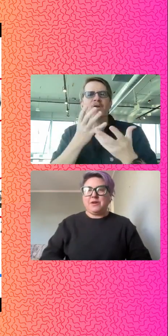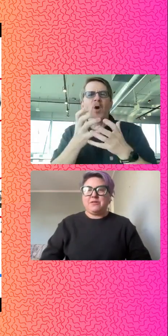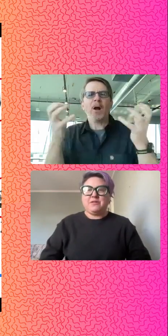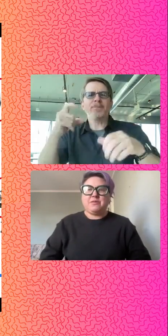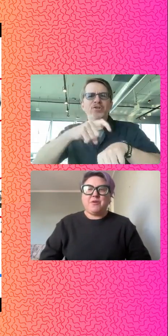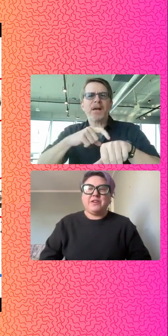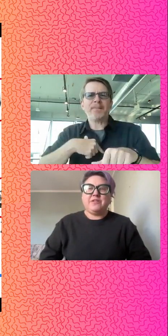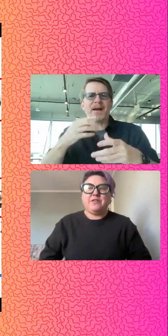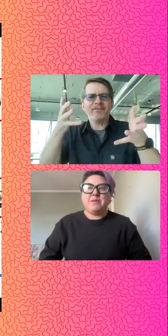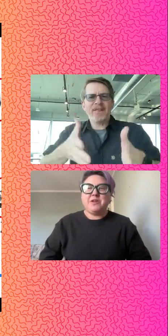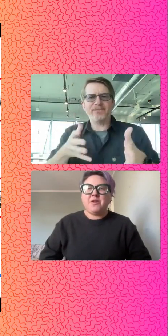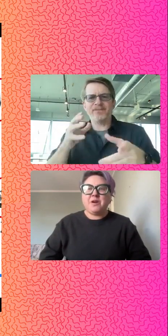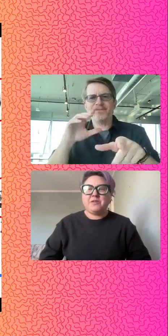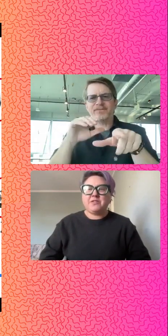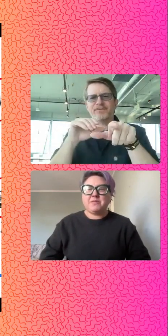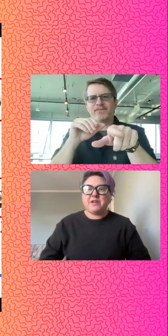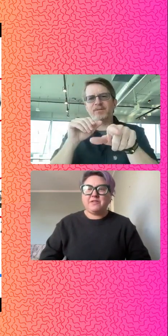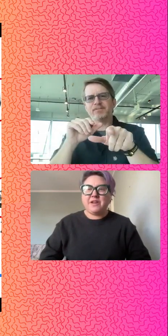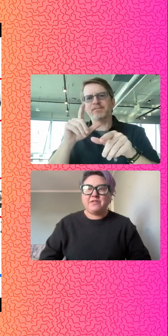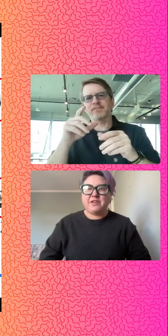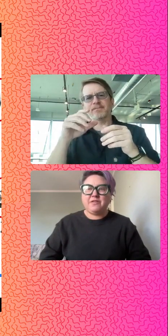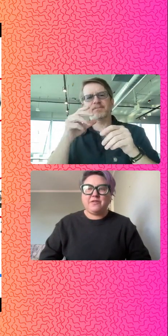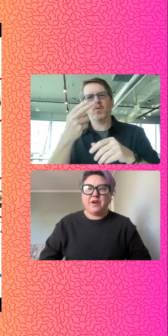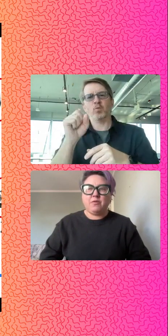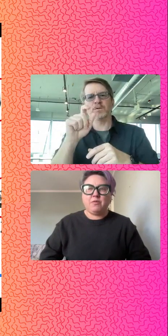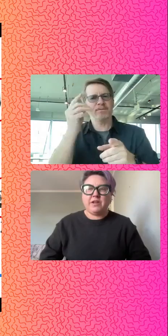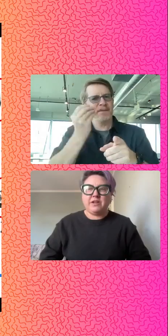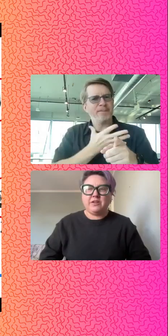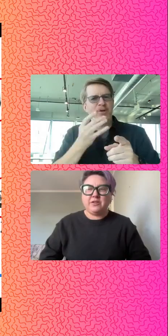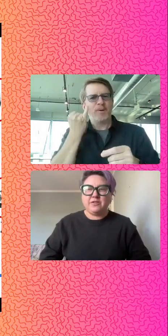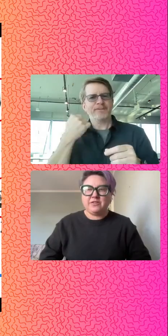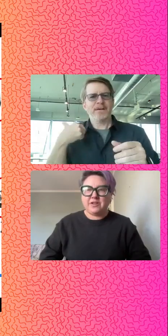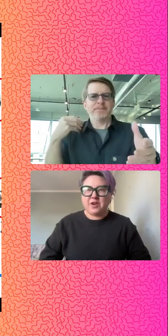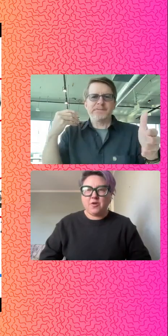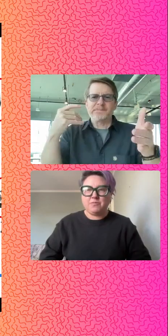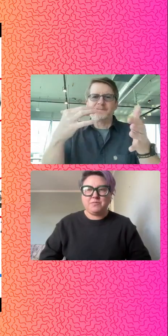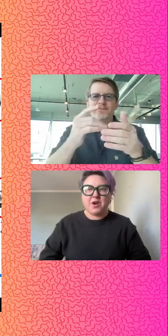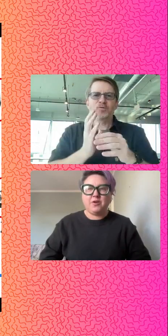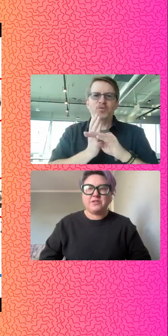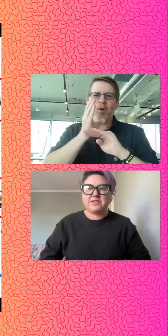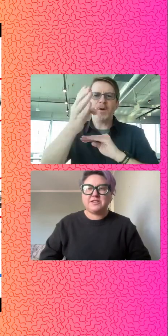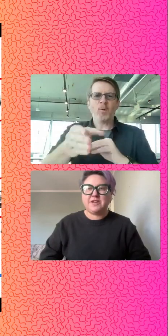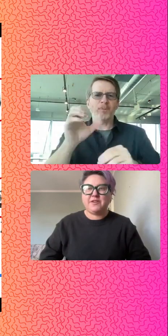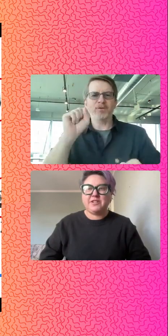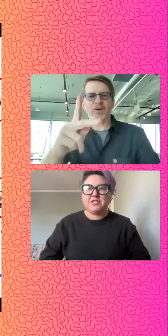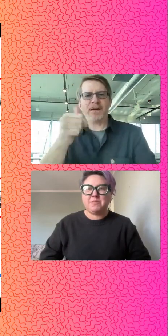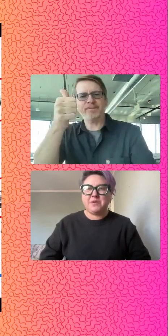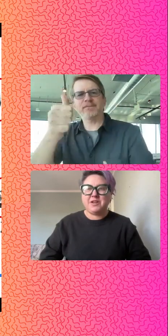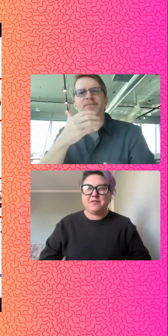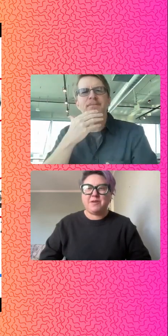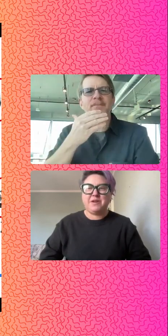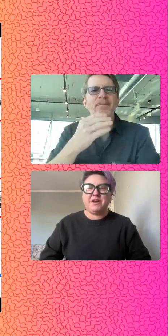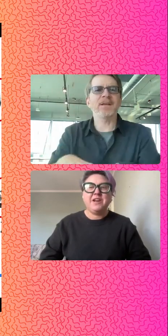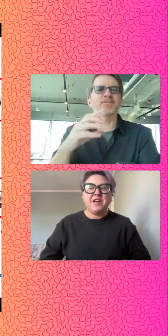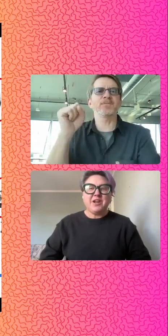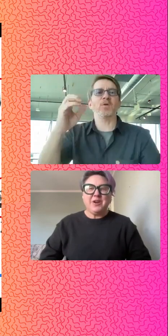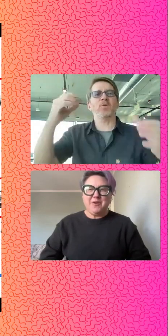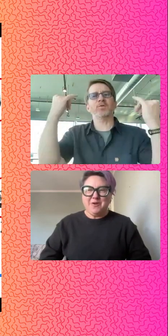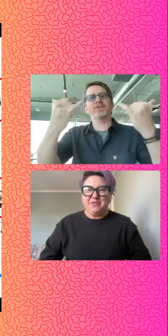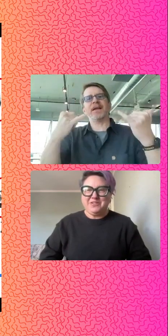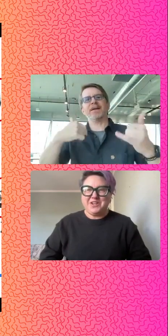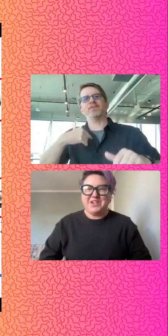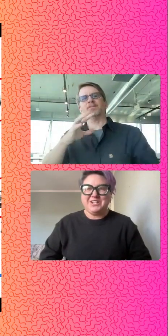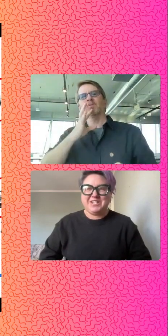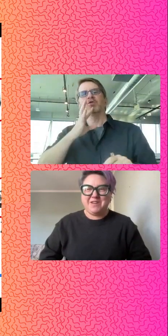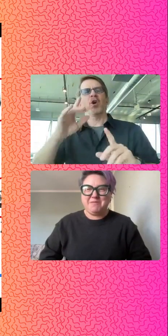things that we were working through this morning. So let me know how much time I have left. If we're running close, like hosts, definitely jump in if I'm gonna